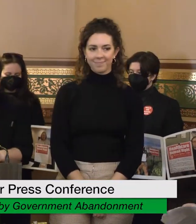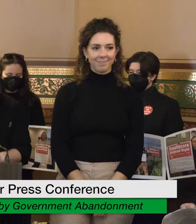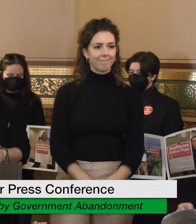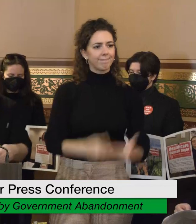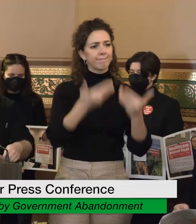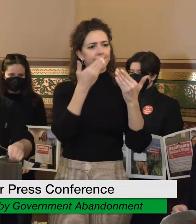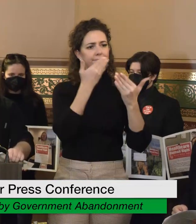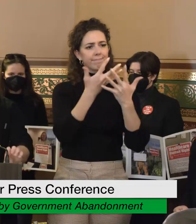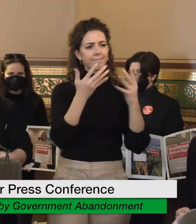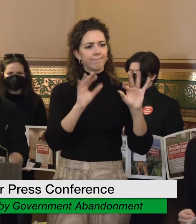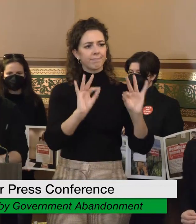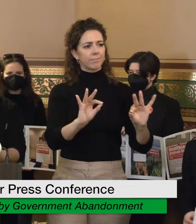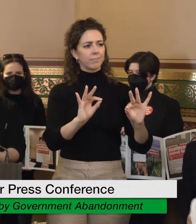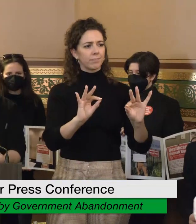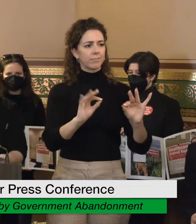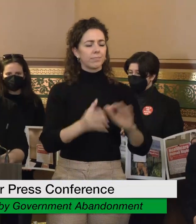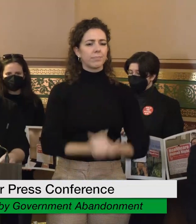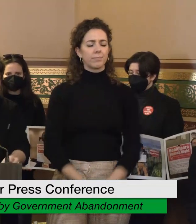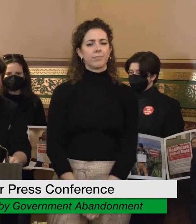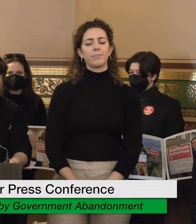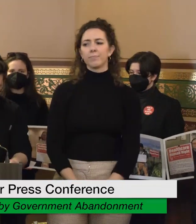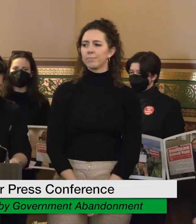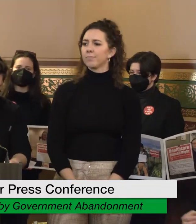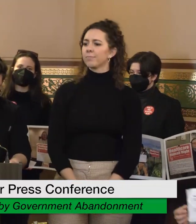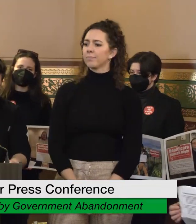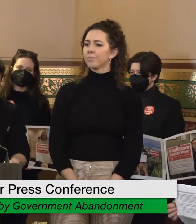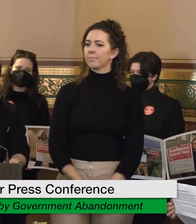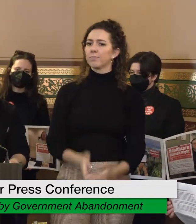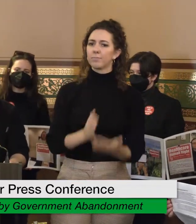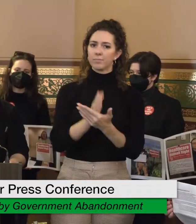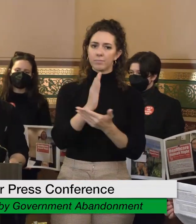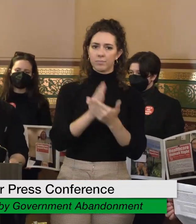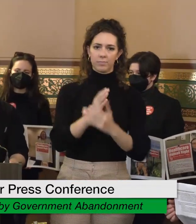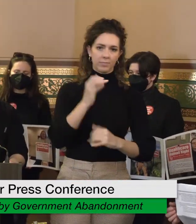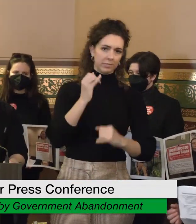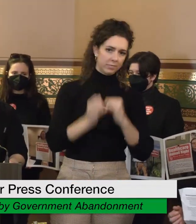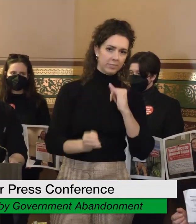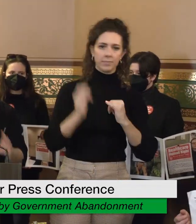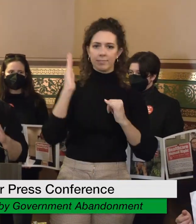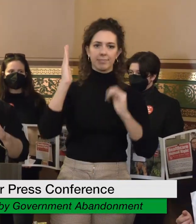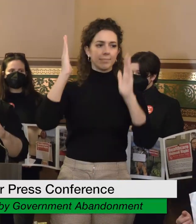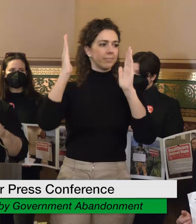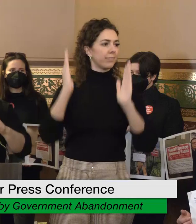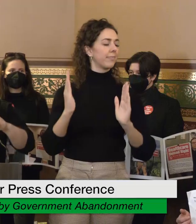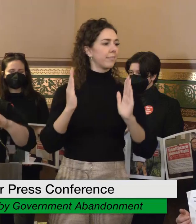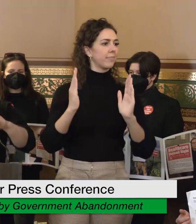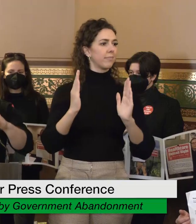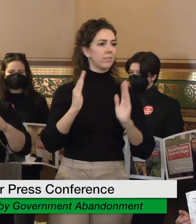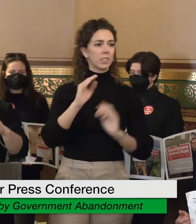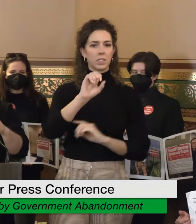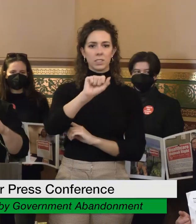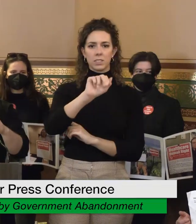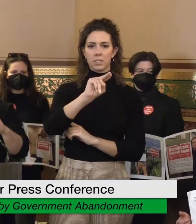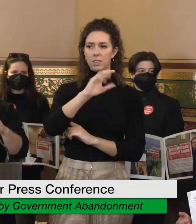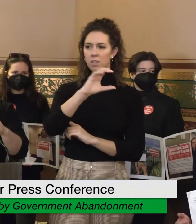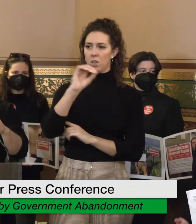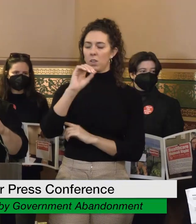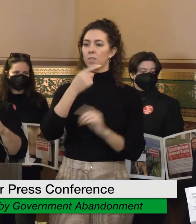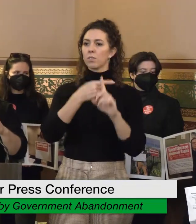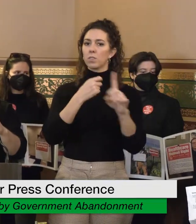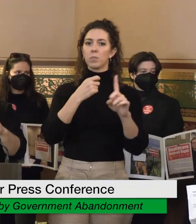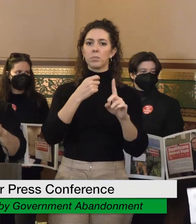Thank you so much for sharing your story. All right, and our last speaker is going to be Song Ko of the Green